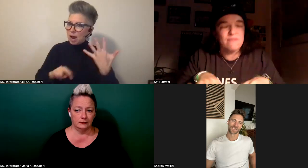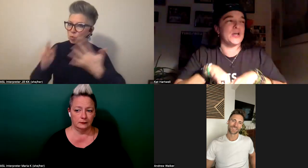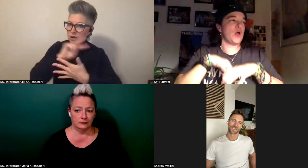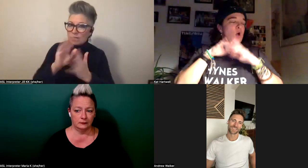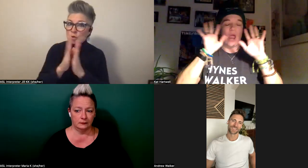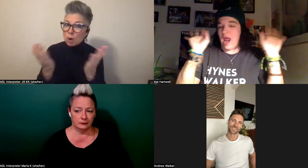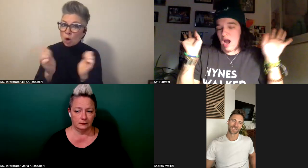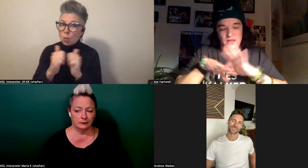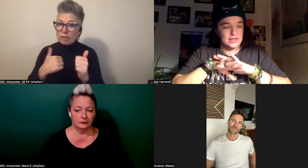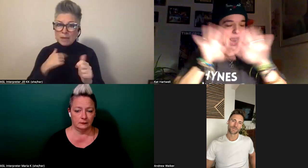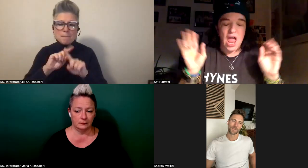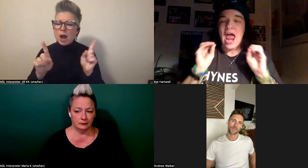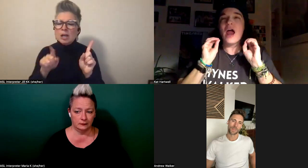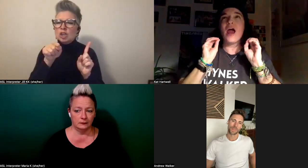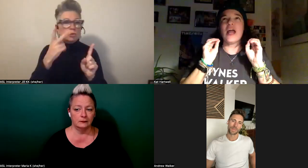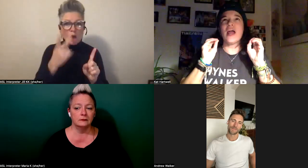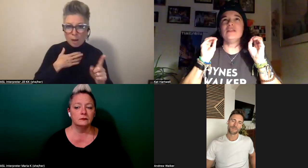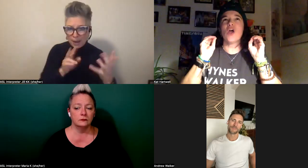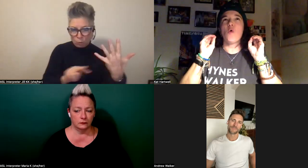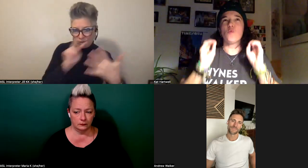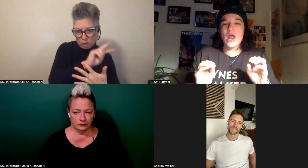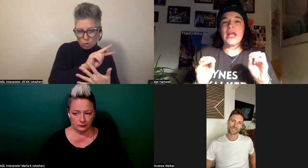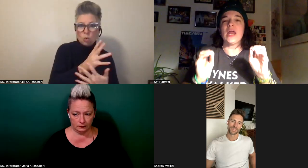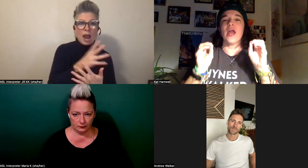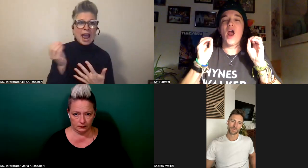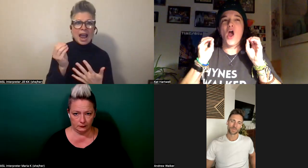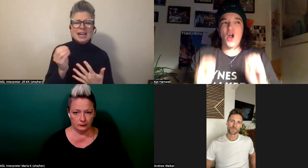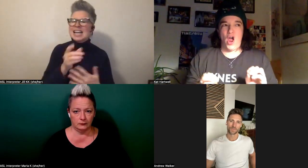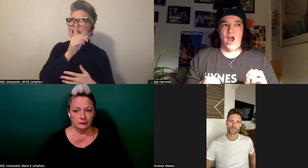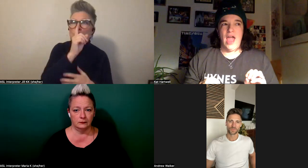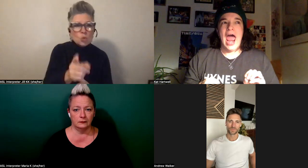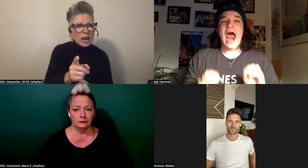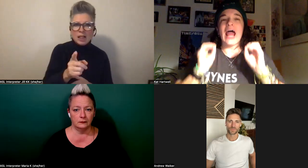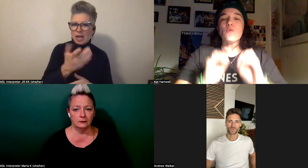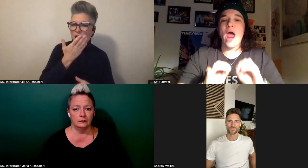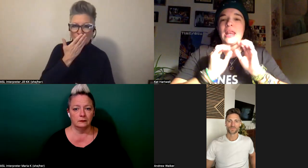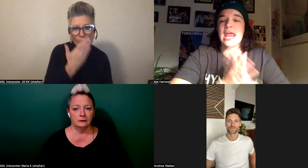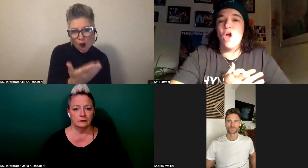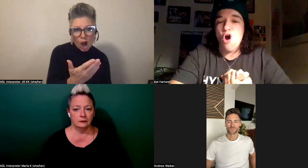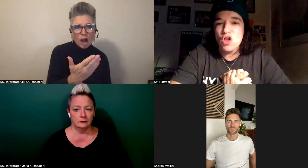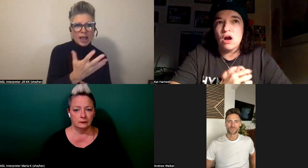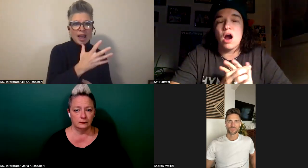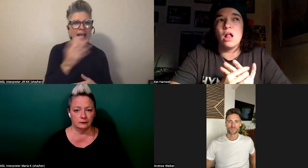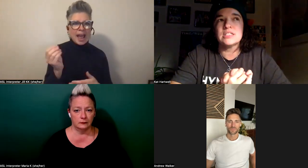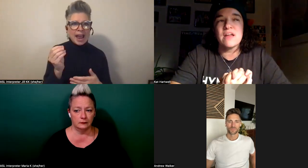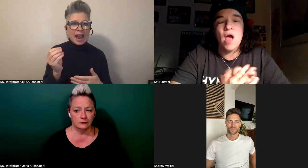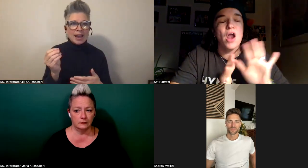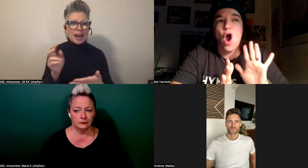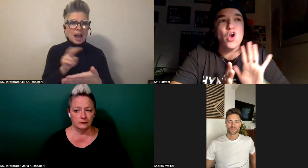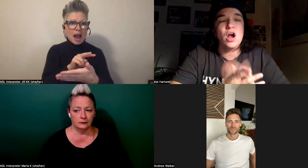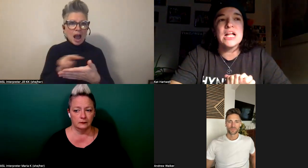my review, and yeah, it is really good. And I read in an